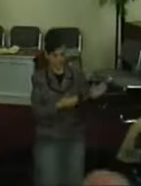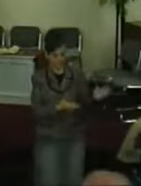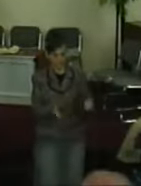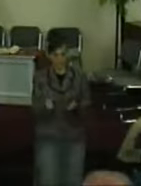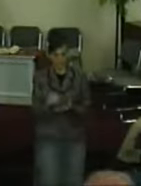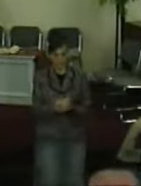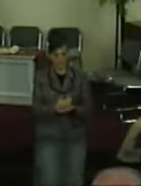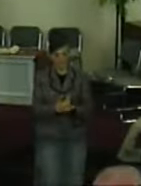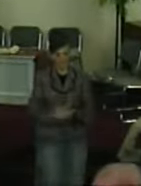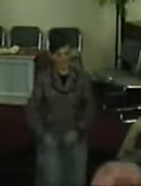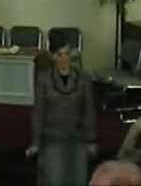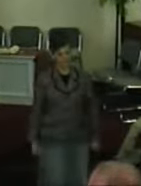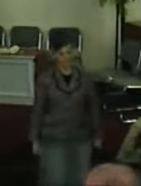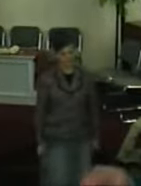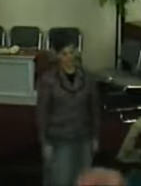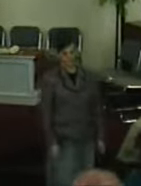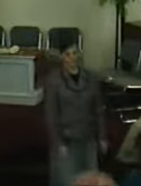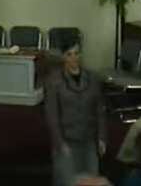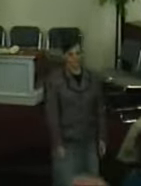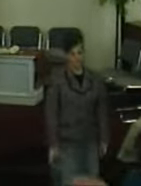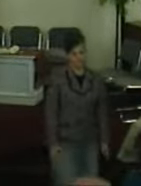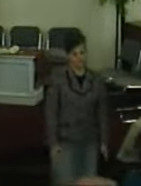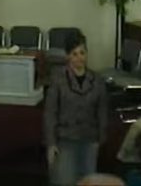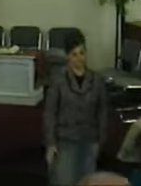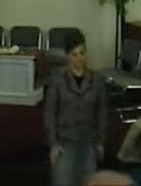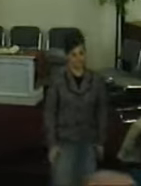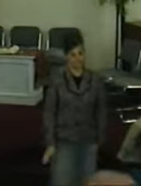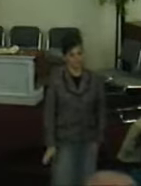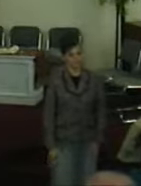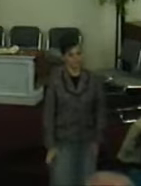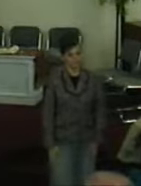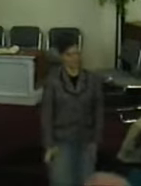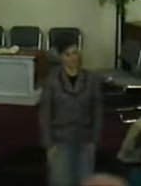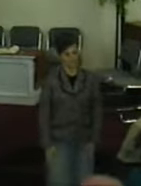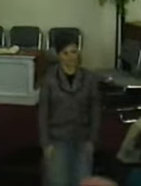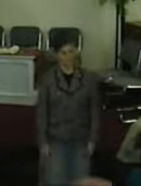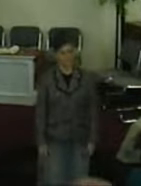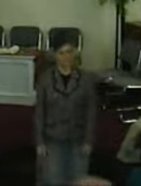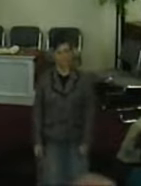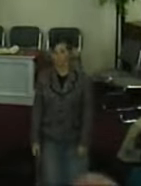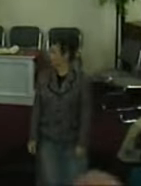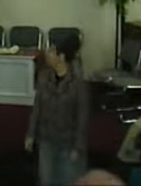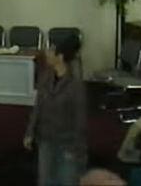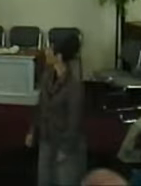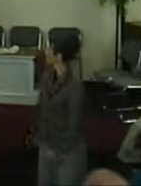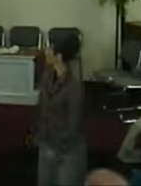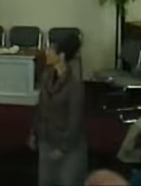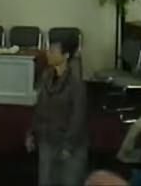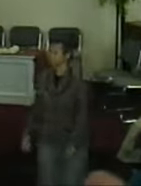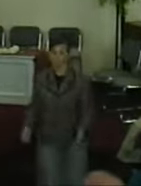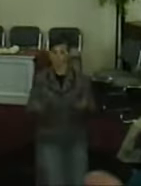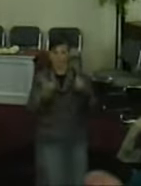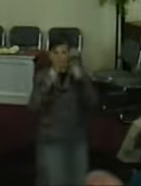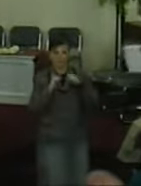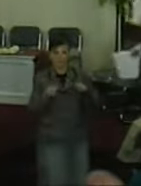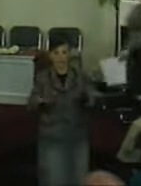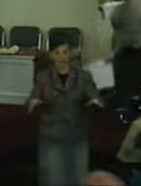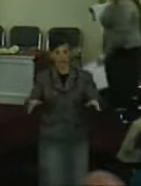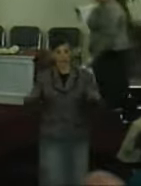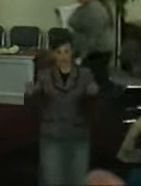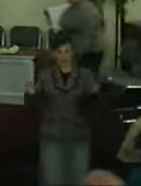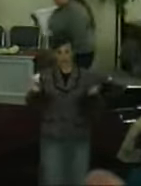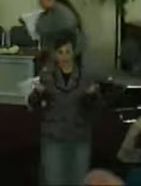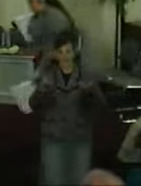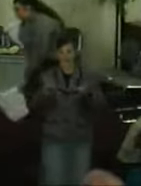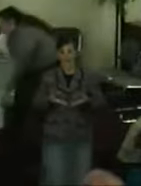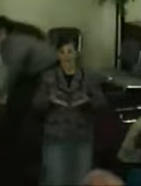give tonight. Amen. Praise God. I'm so thankful that I have something to give. That I